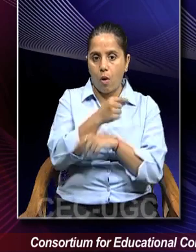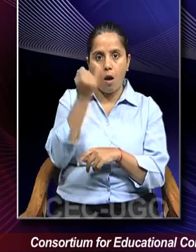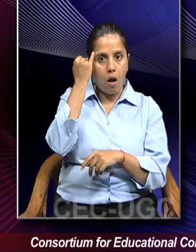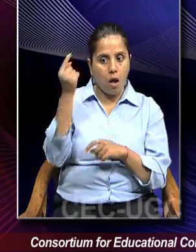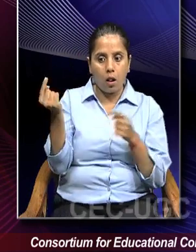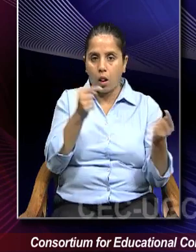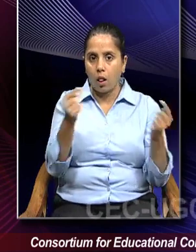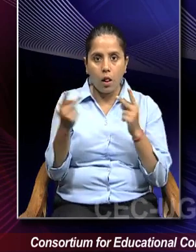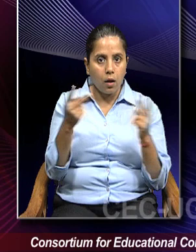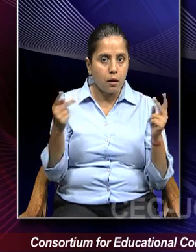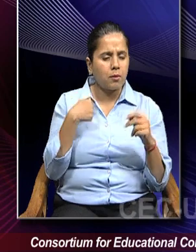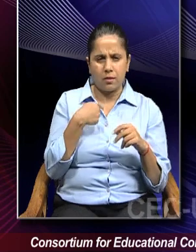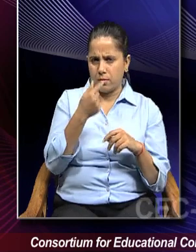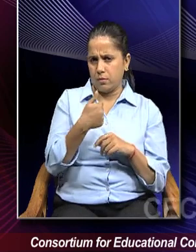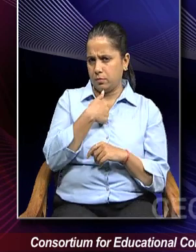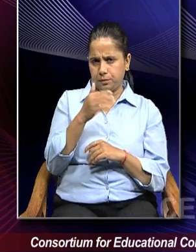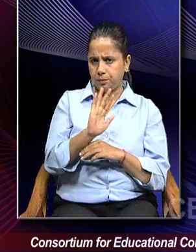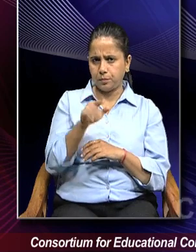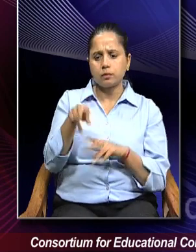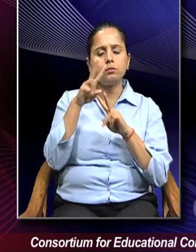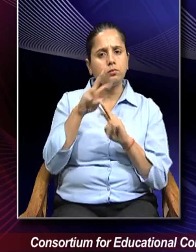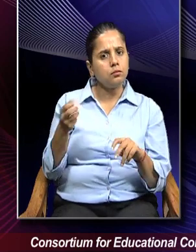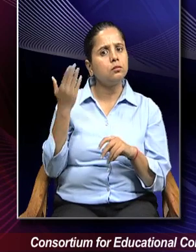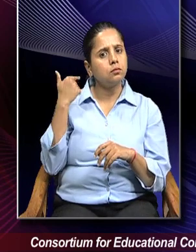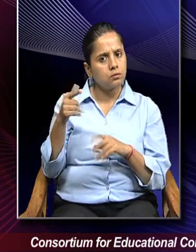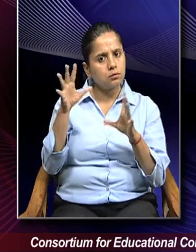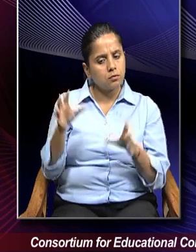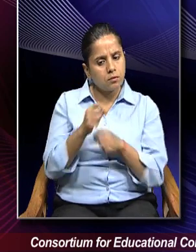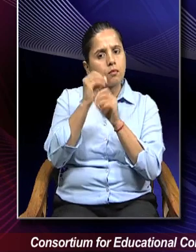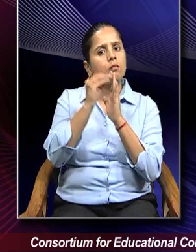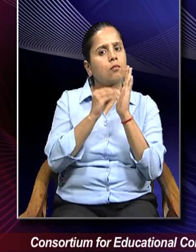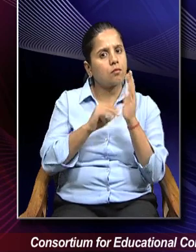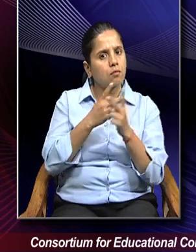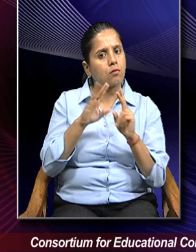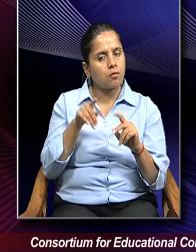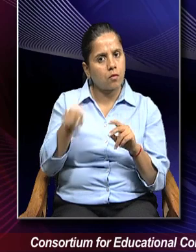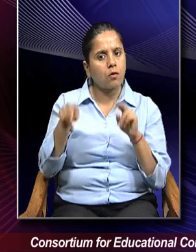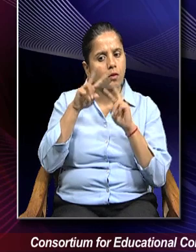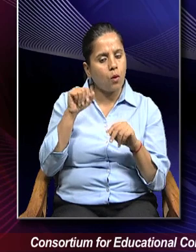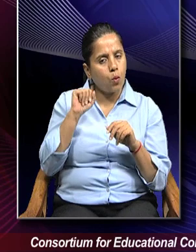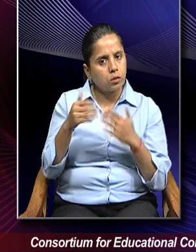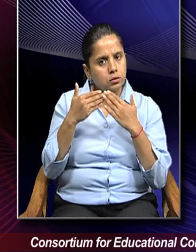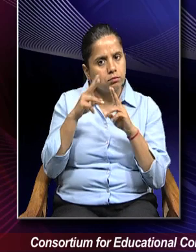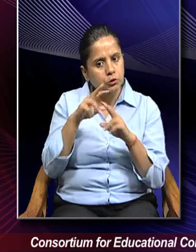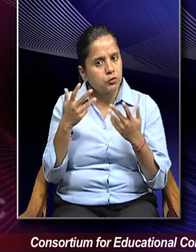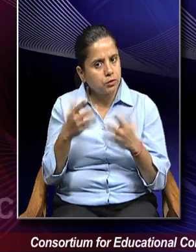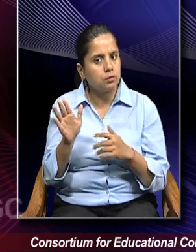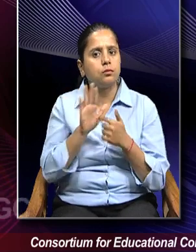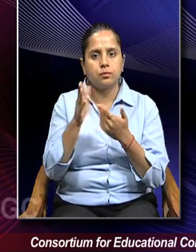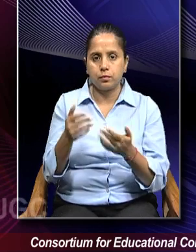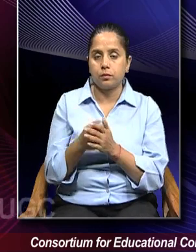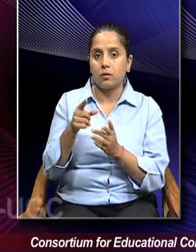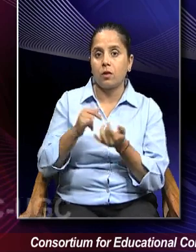This I am not saying, this is something which researchers have concluded after conducting their own studies. So, in